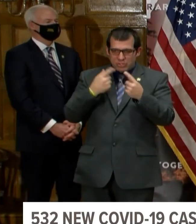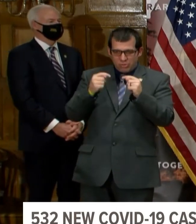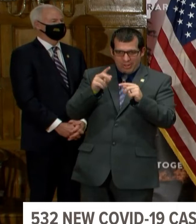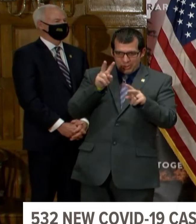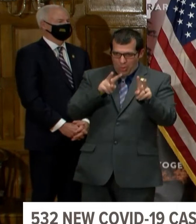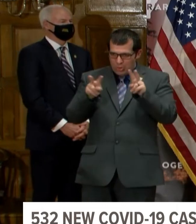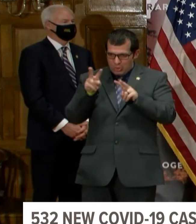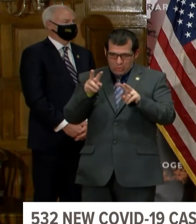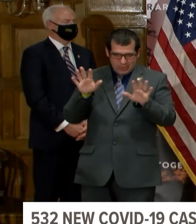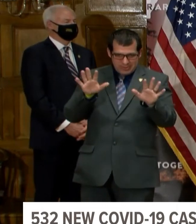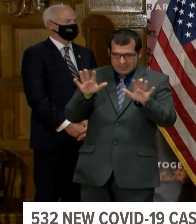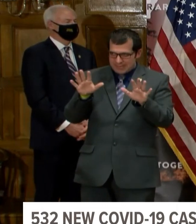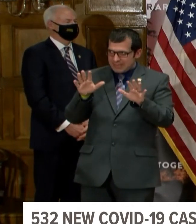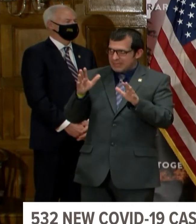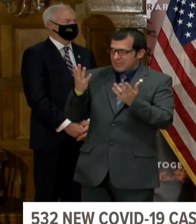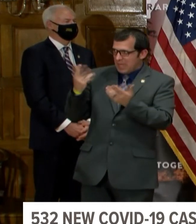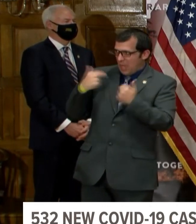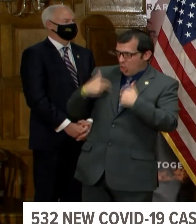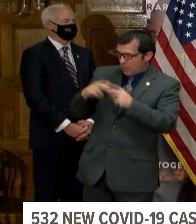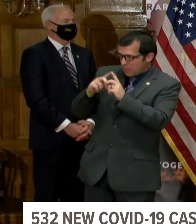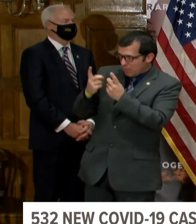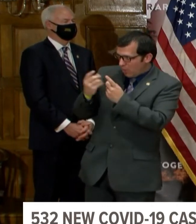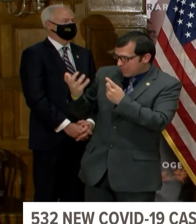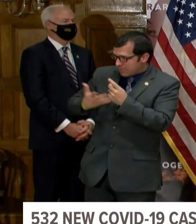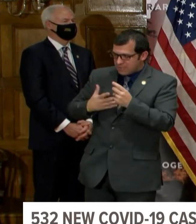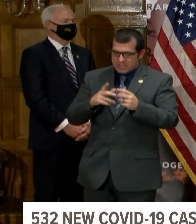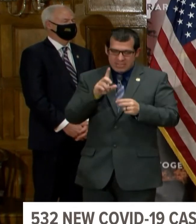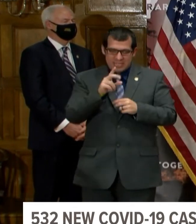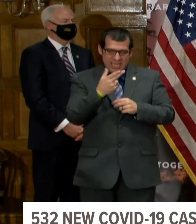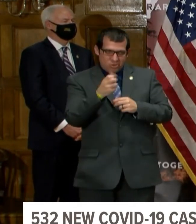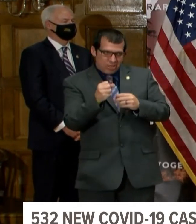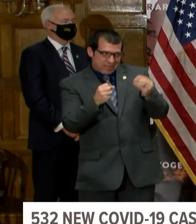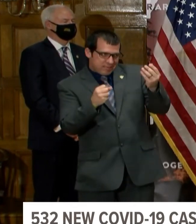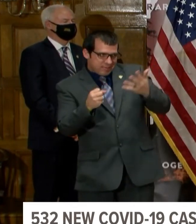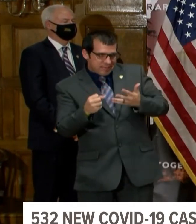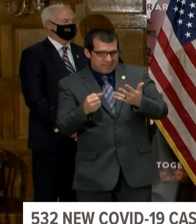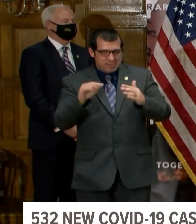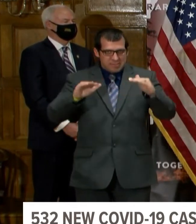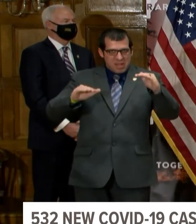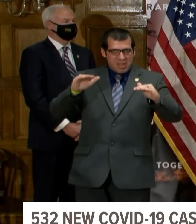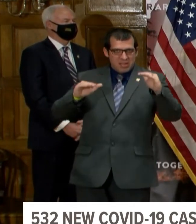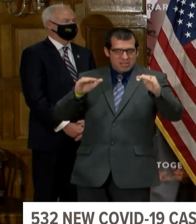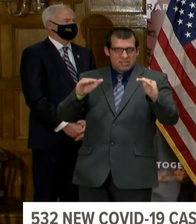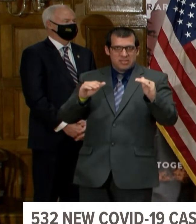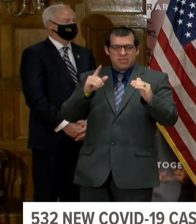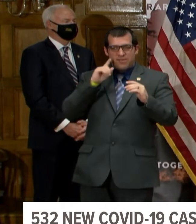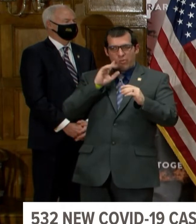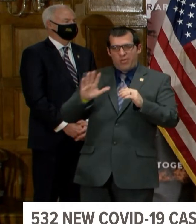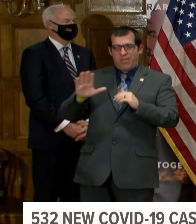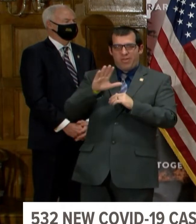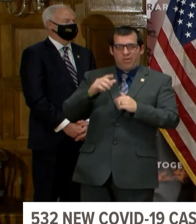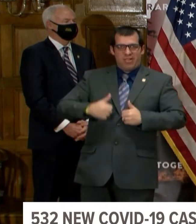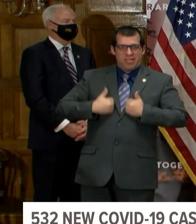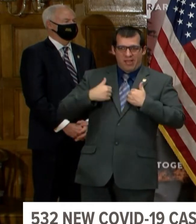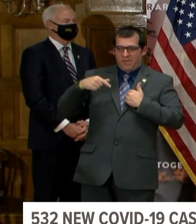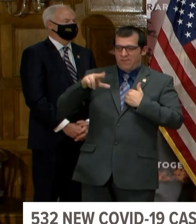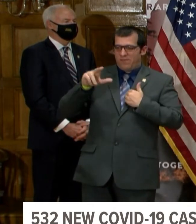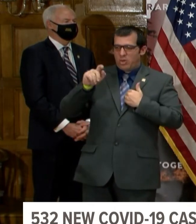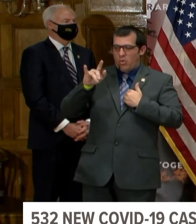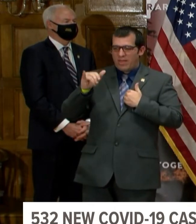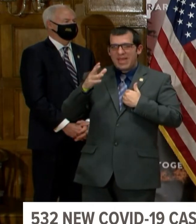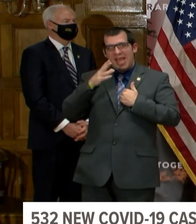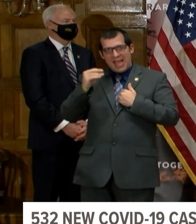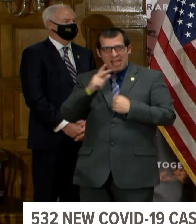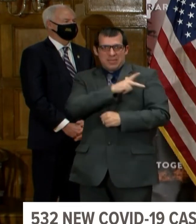together and take input from the health department and from DHS to try to find the right balance there to meet quality of life and patient safety. And we're